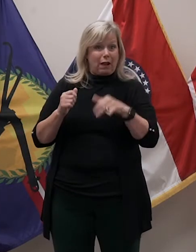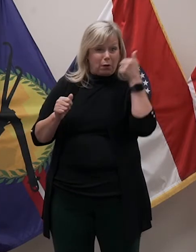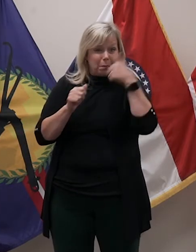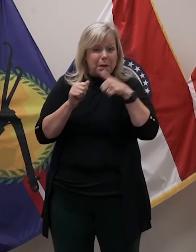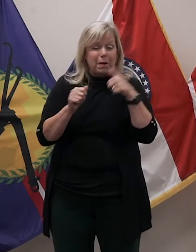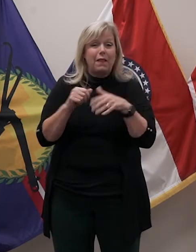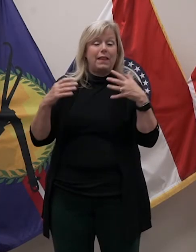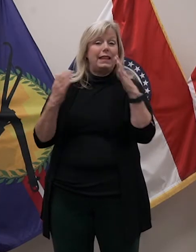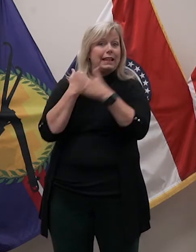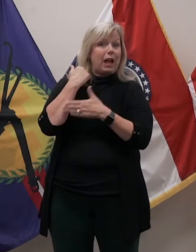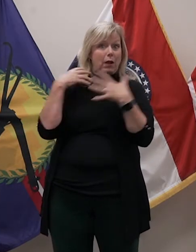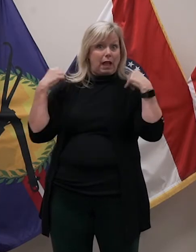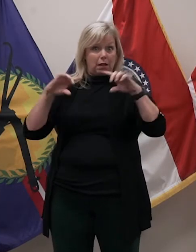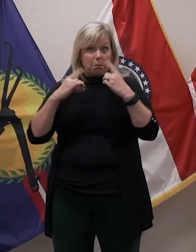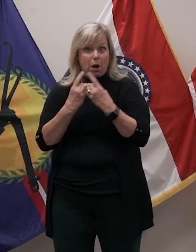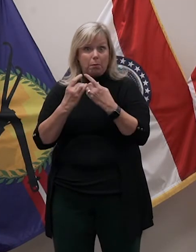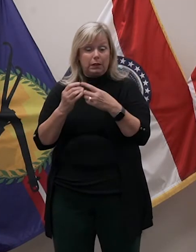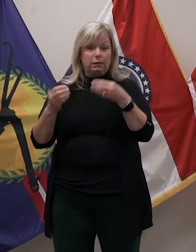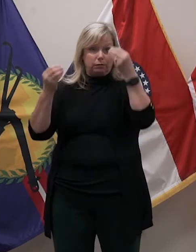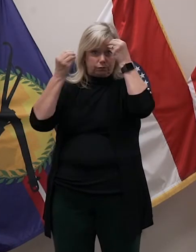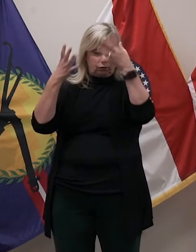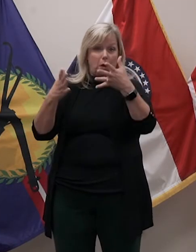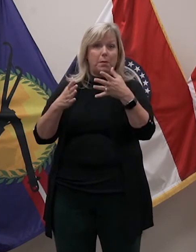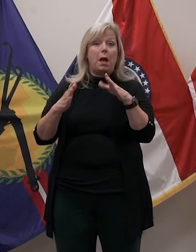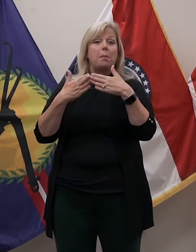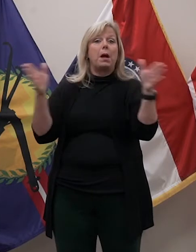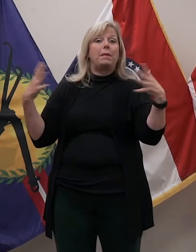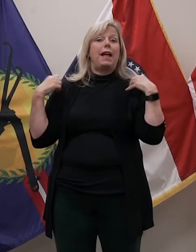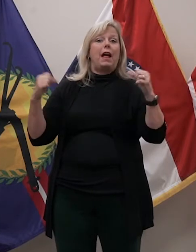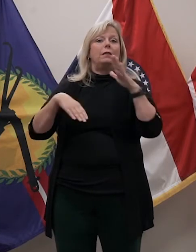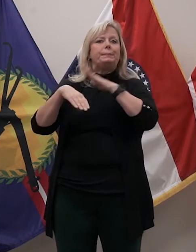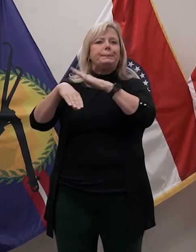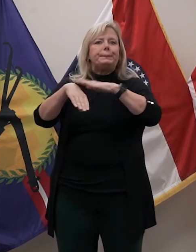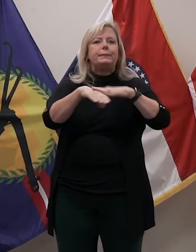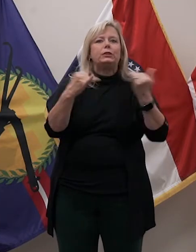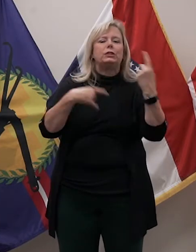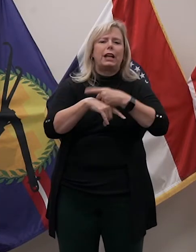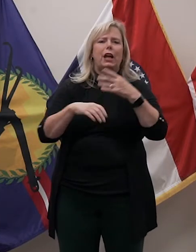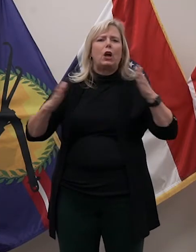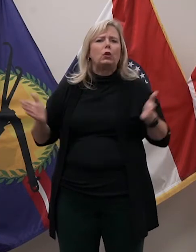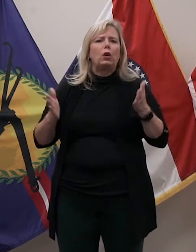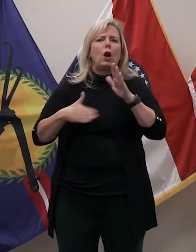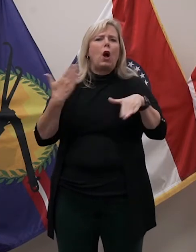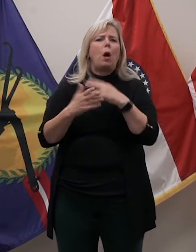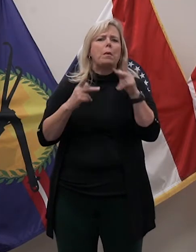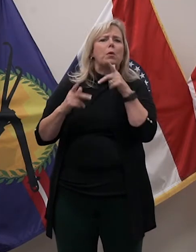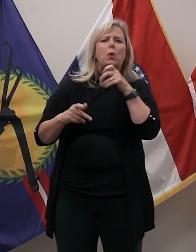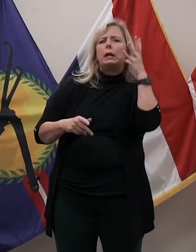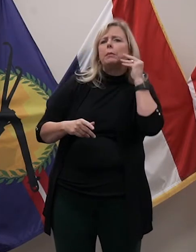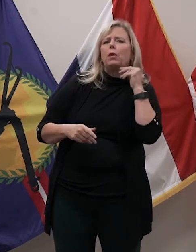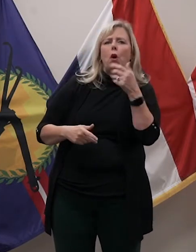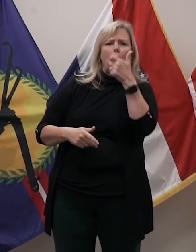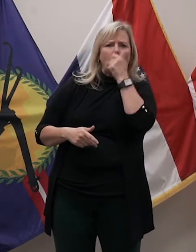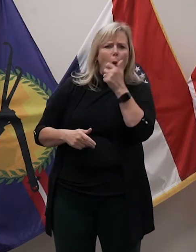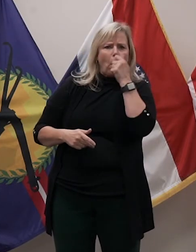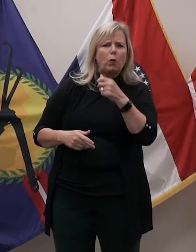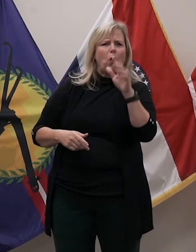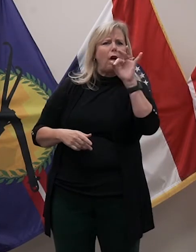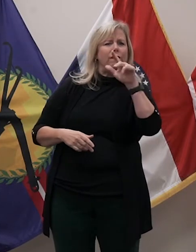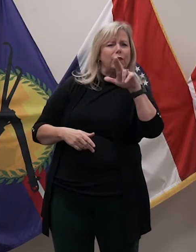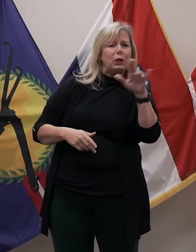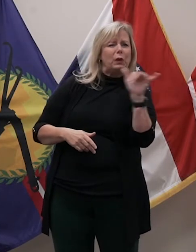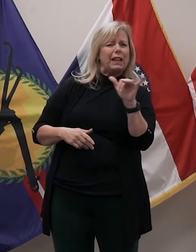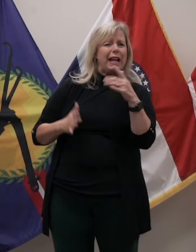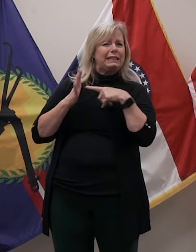the County Health Department is issuing a public health advisory today, encouraging all those who experience cold and flu-like symptoms to